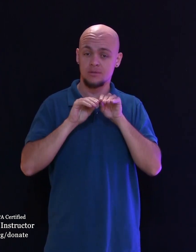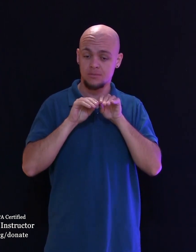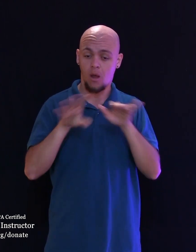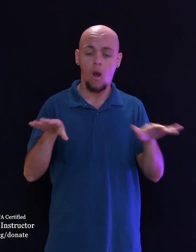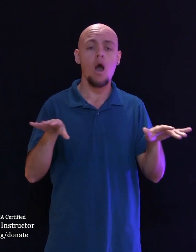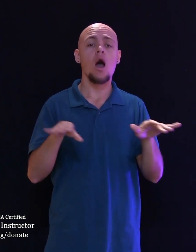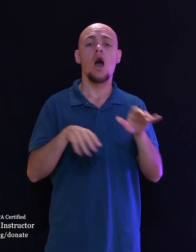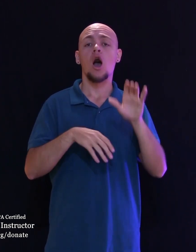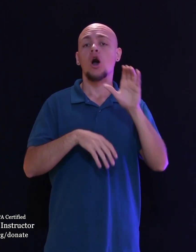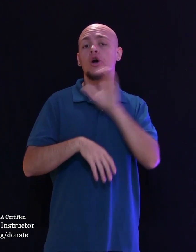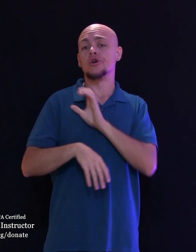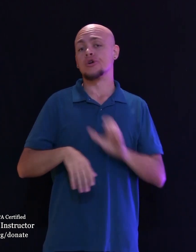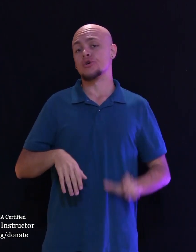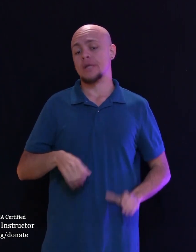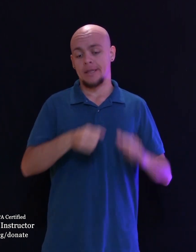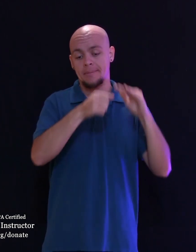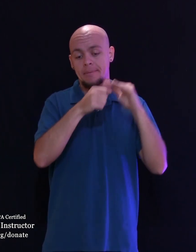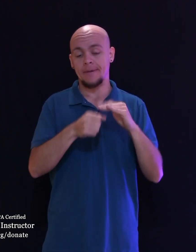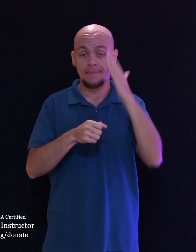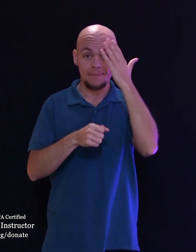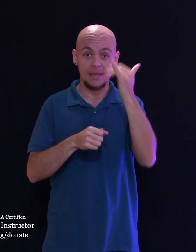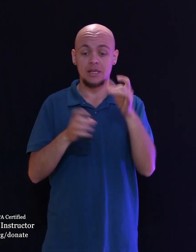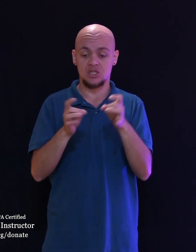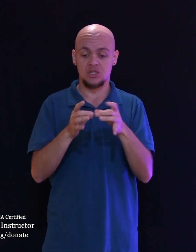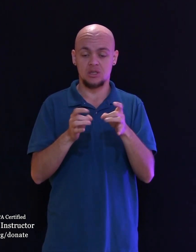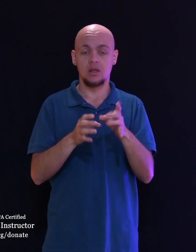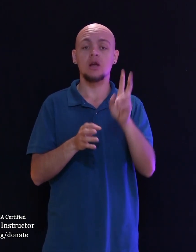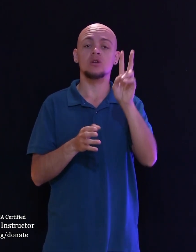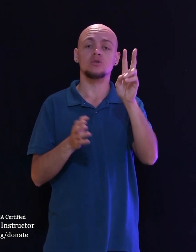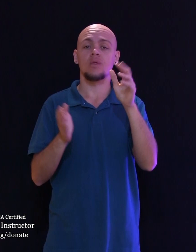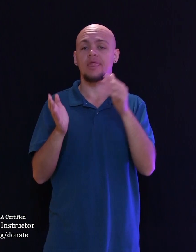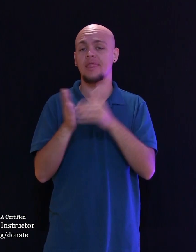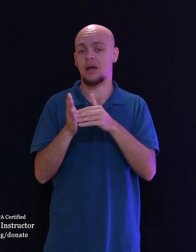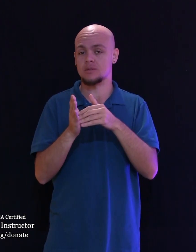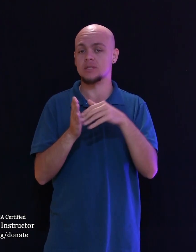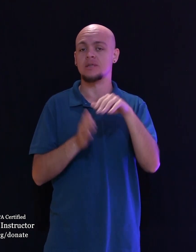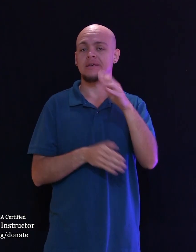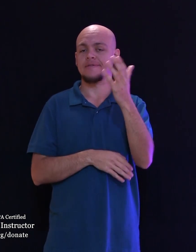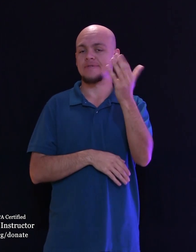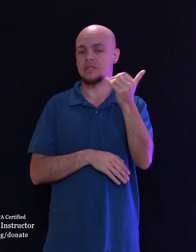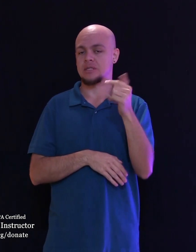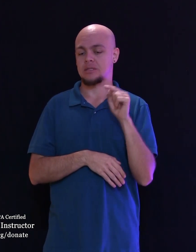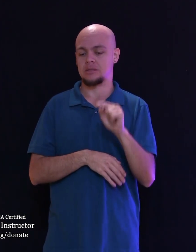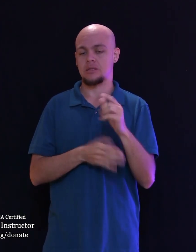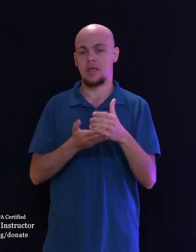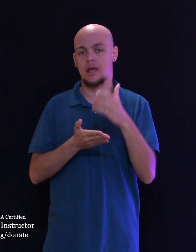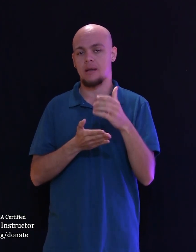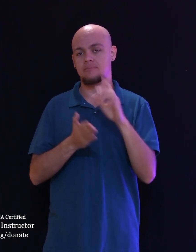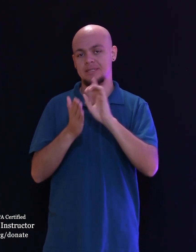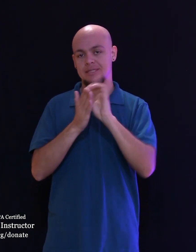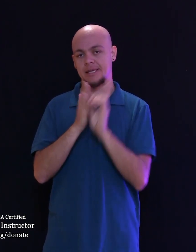and how Christians were being persecuted because of the Starbucks cup of 2015.